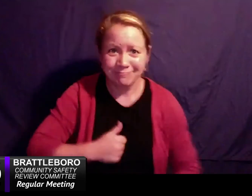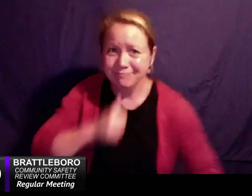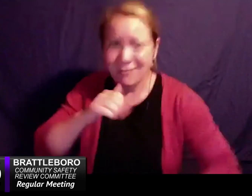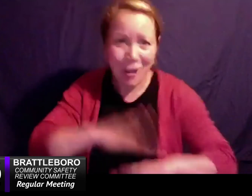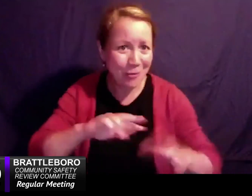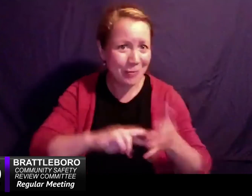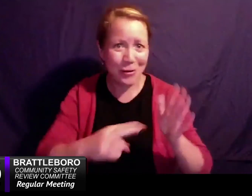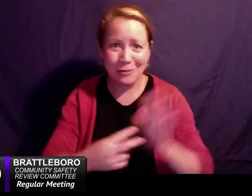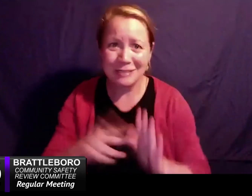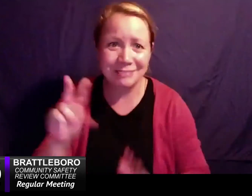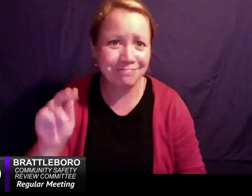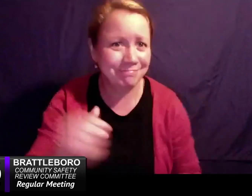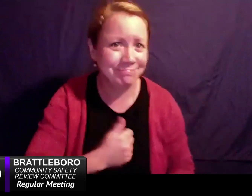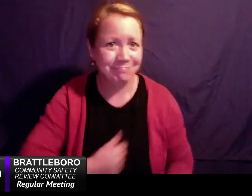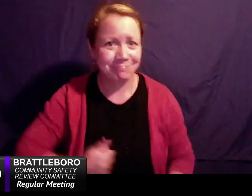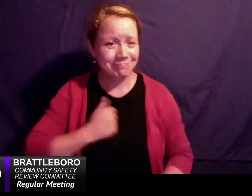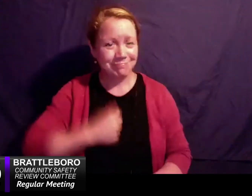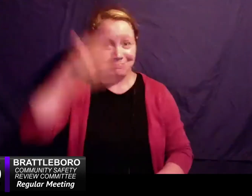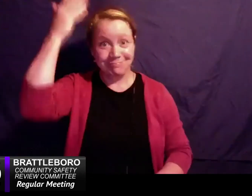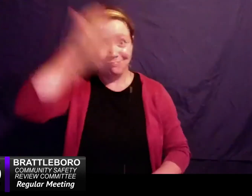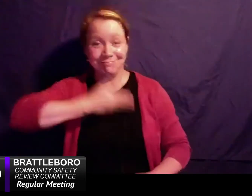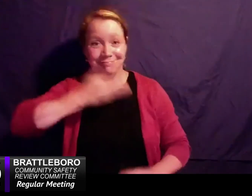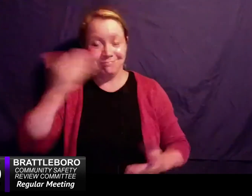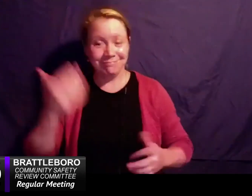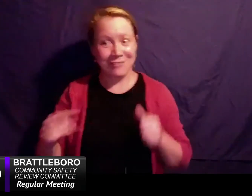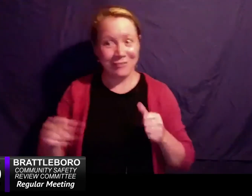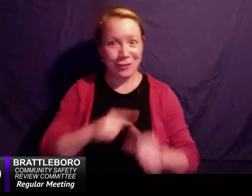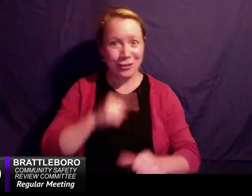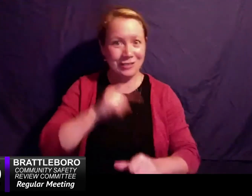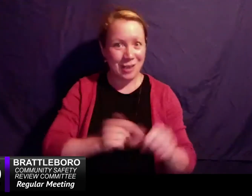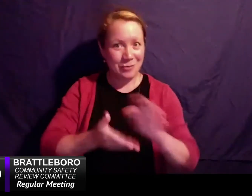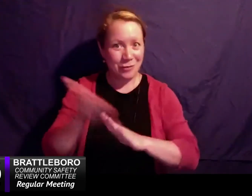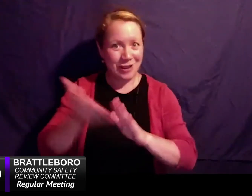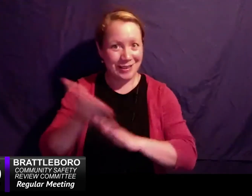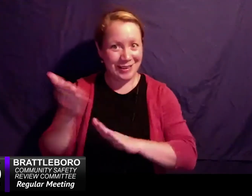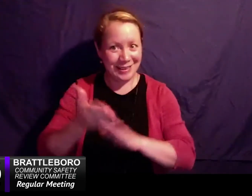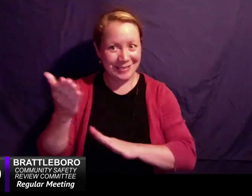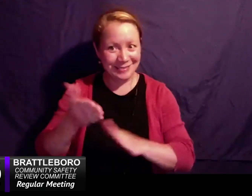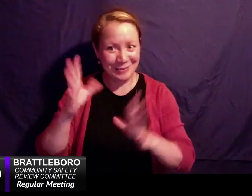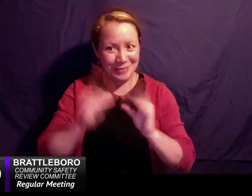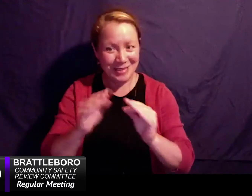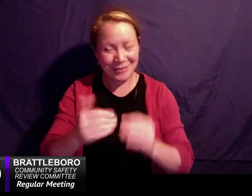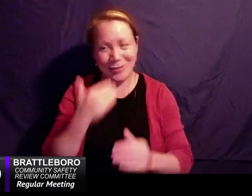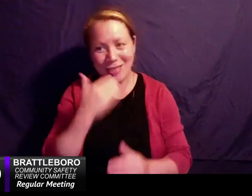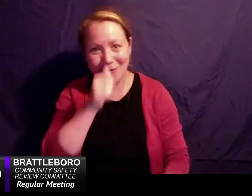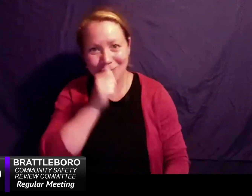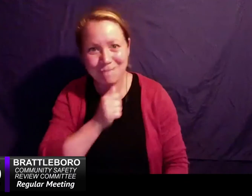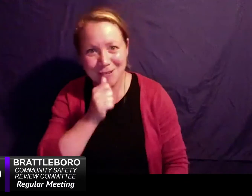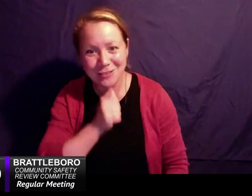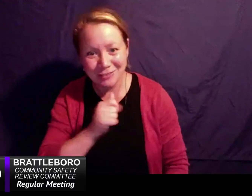intentional. First time. Thank you for your patience. Mm-hmm. Tim.